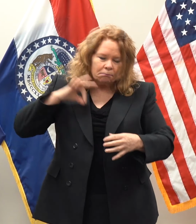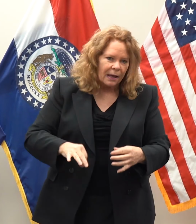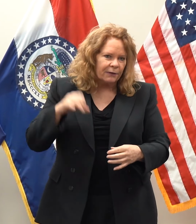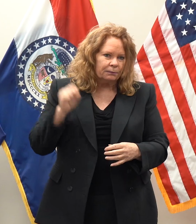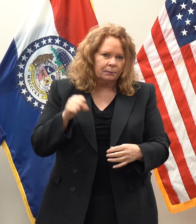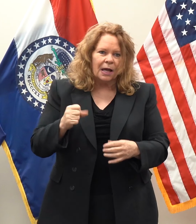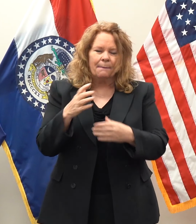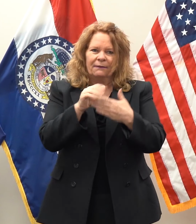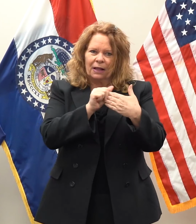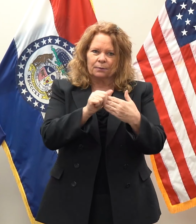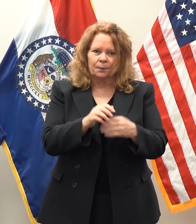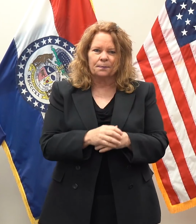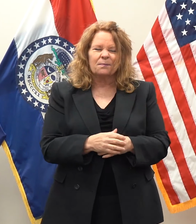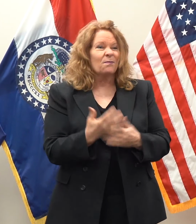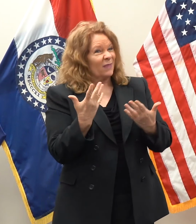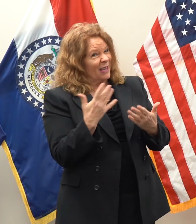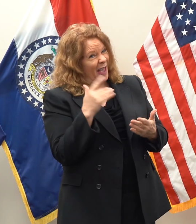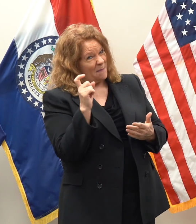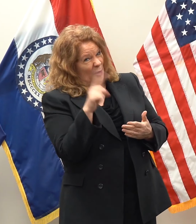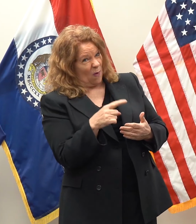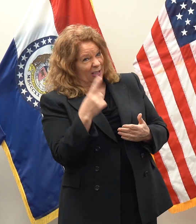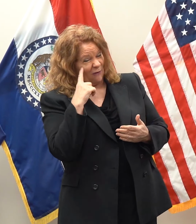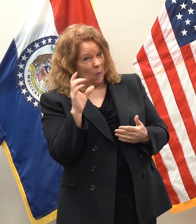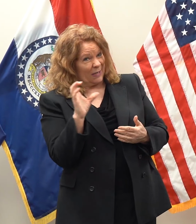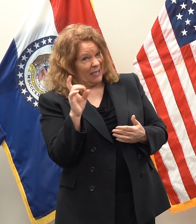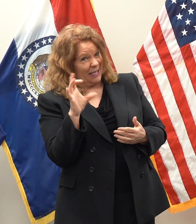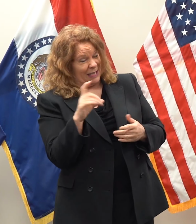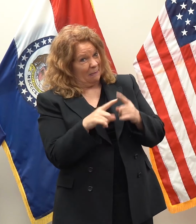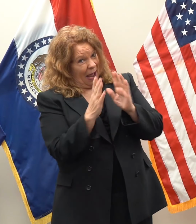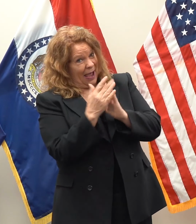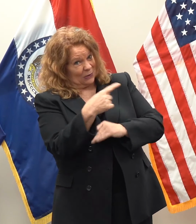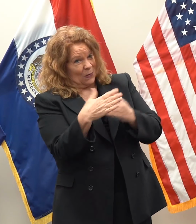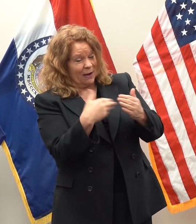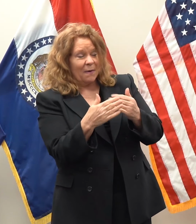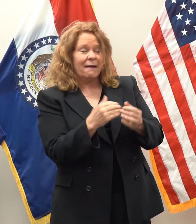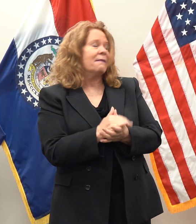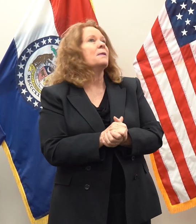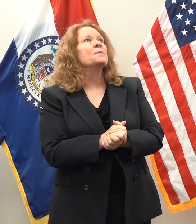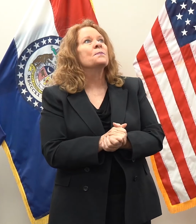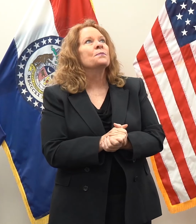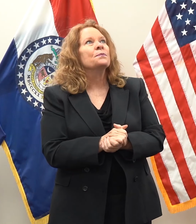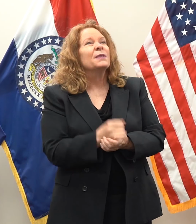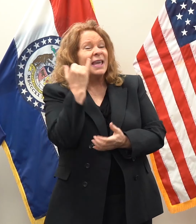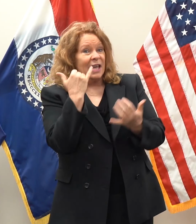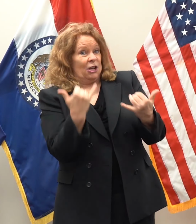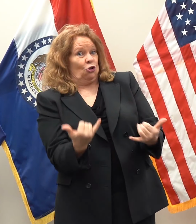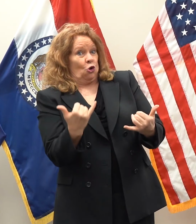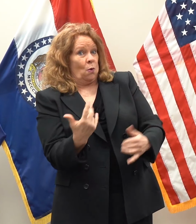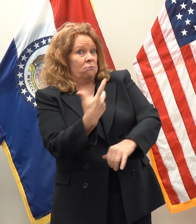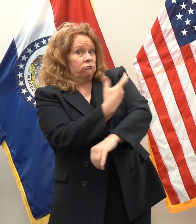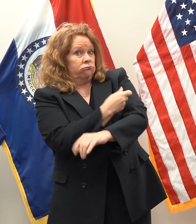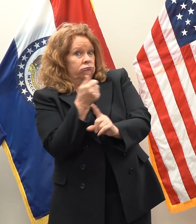can. And this may be more of a question for the CDC, but I'll throw it out to you anyway. If this current